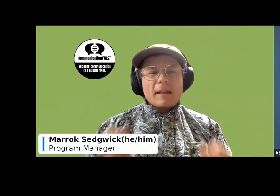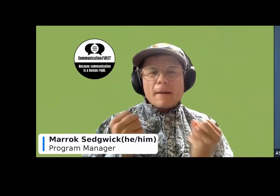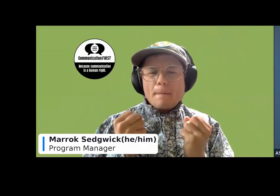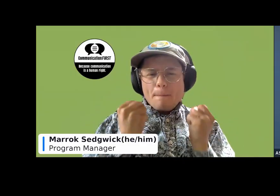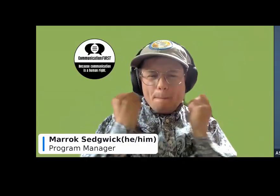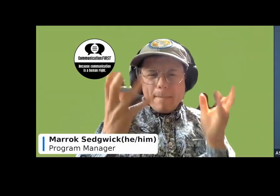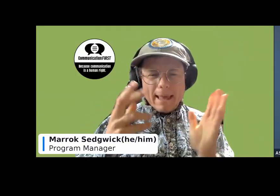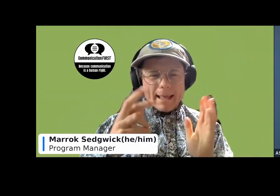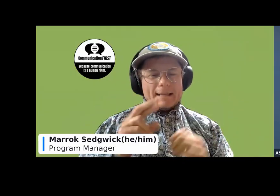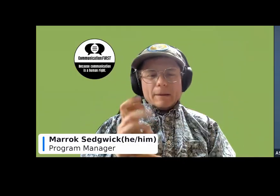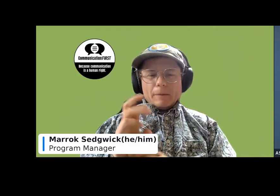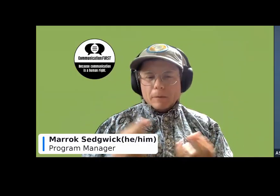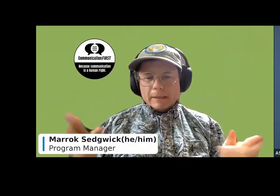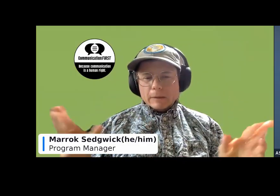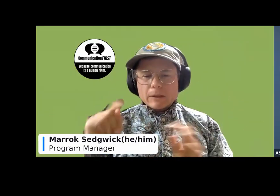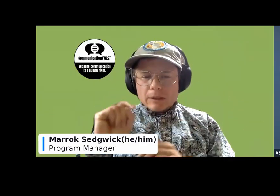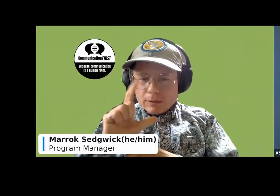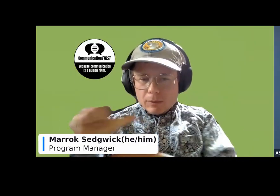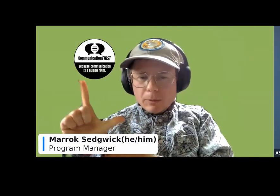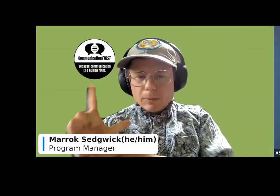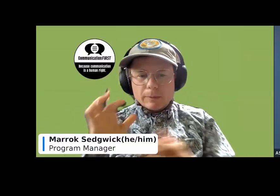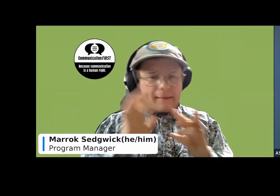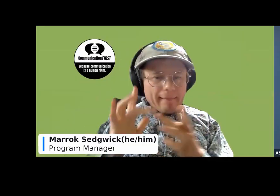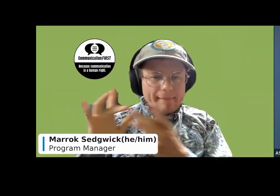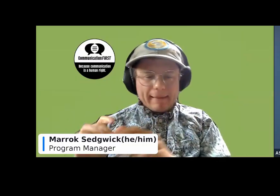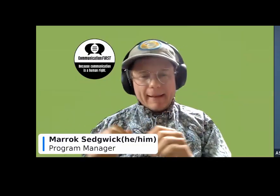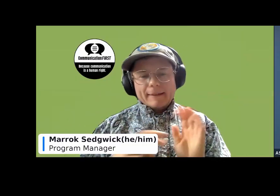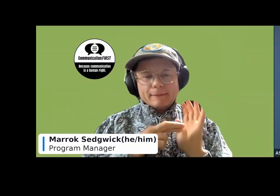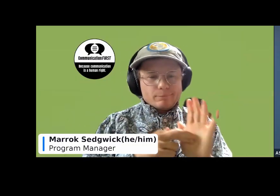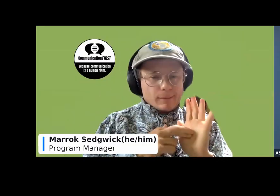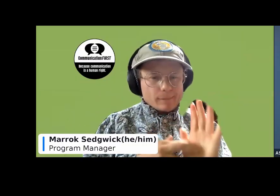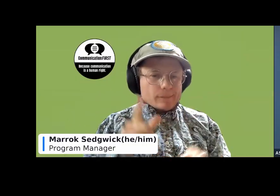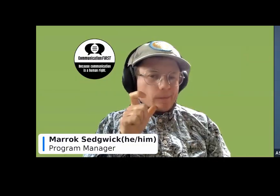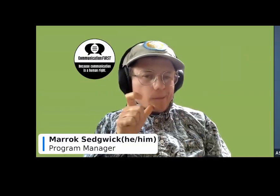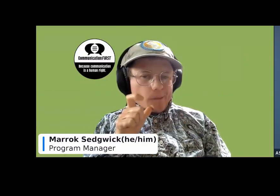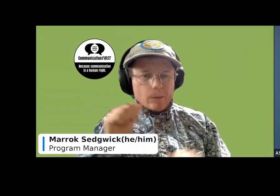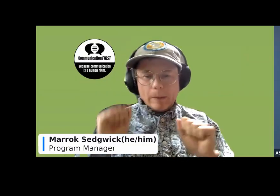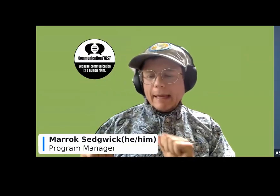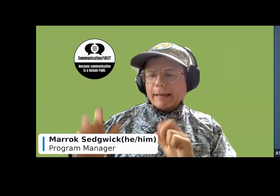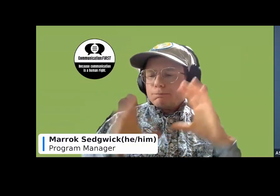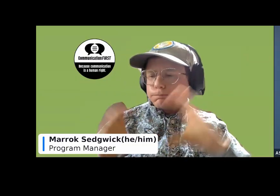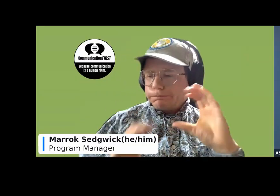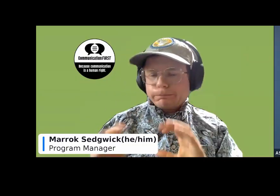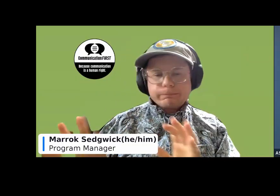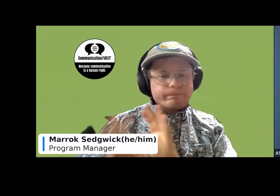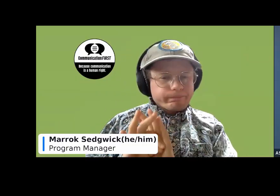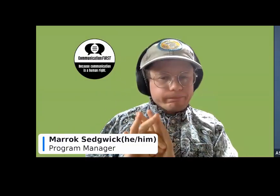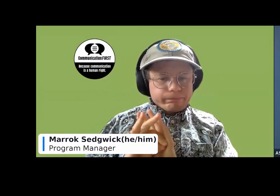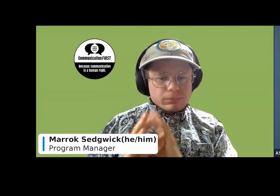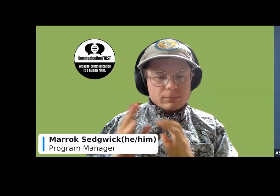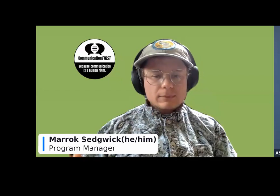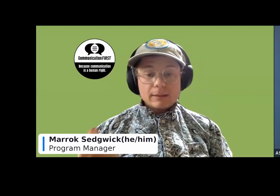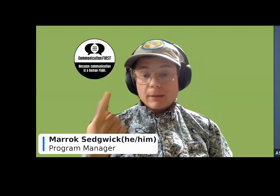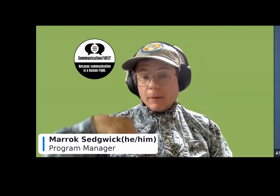There are online tools to learn more about who represents you in government. We are making videos for our policy toolkit that will show step by